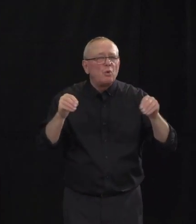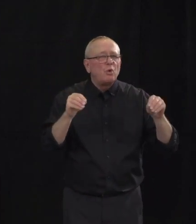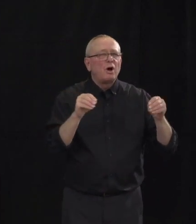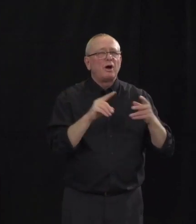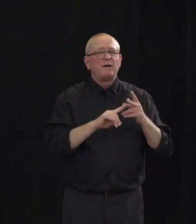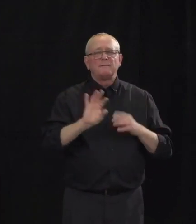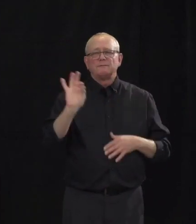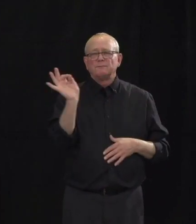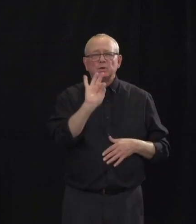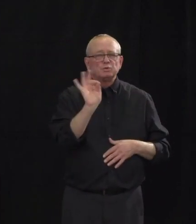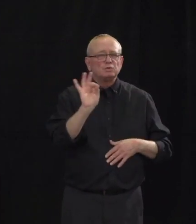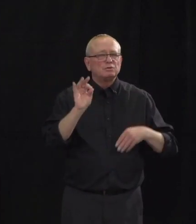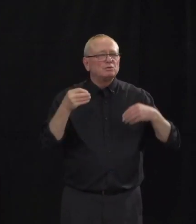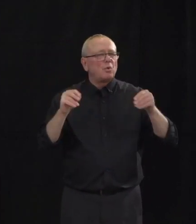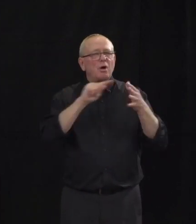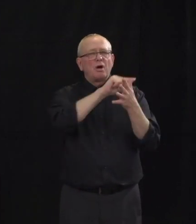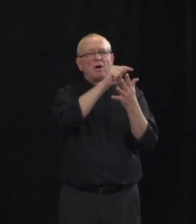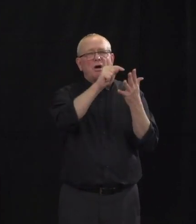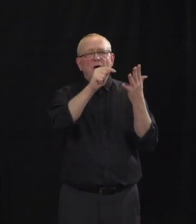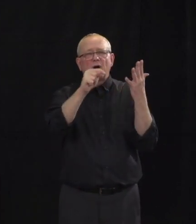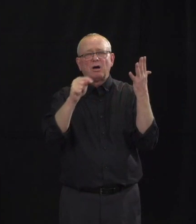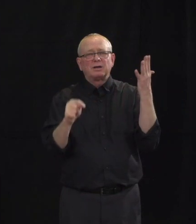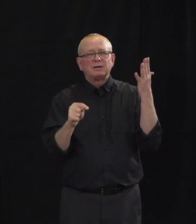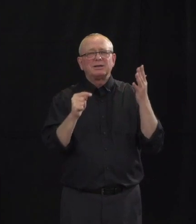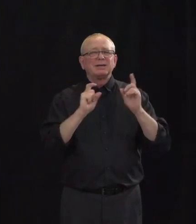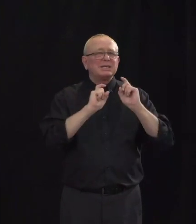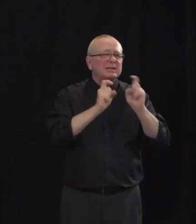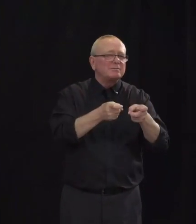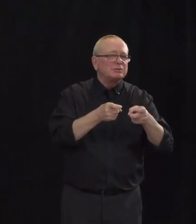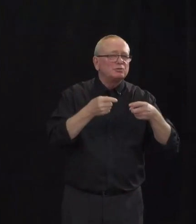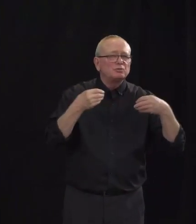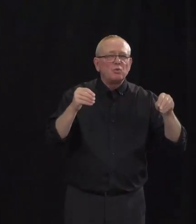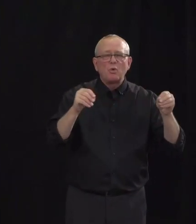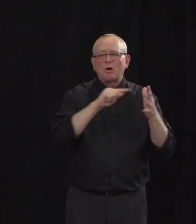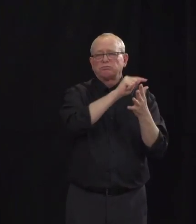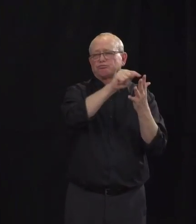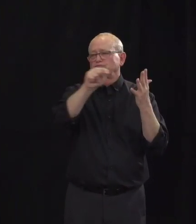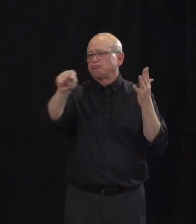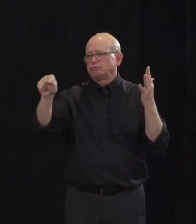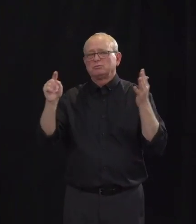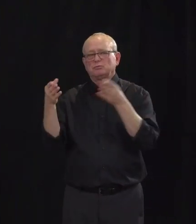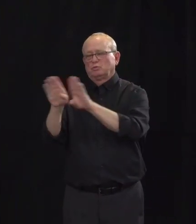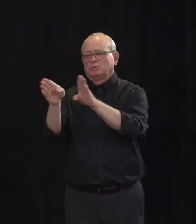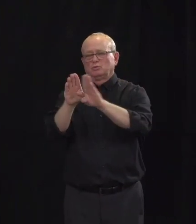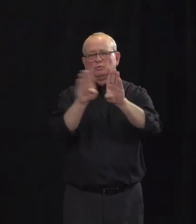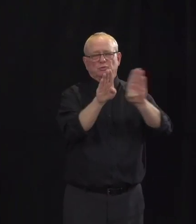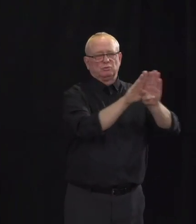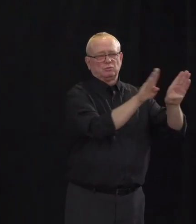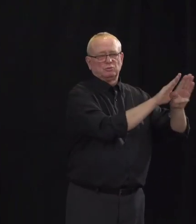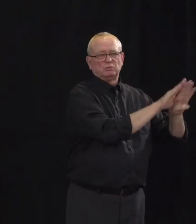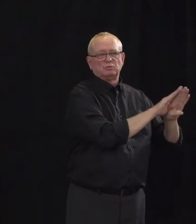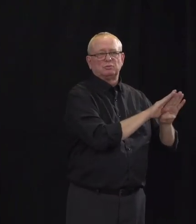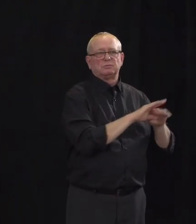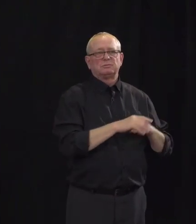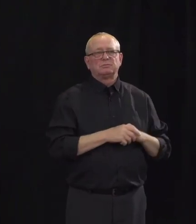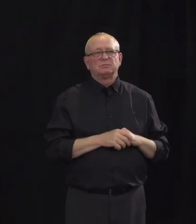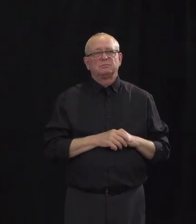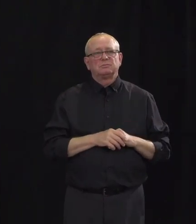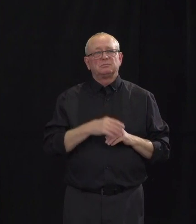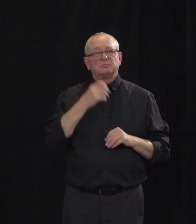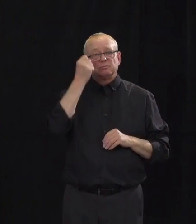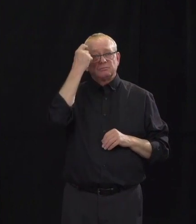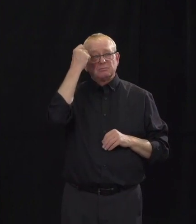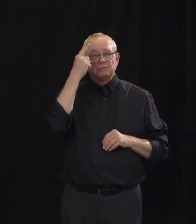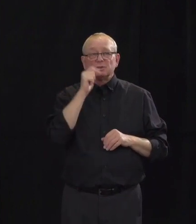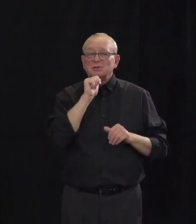time. All of these closures will be subject to the enhanced penalties and enforcement provisions